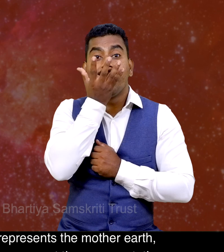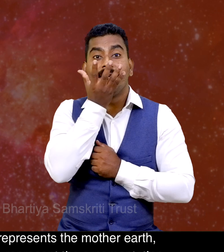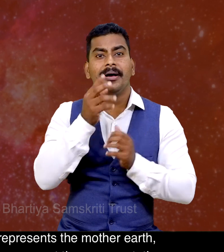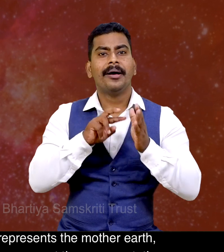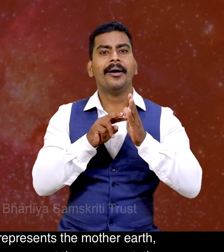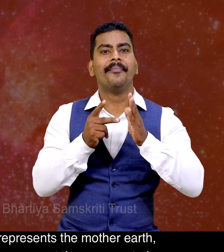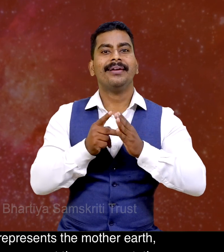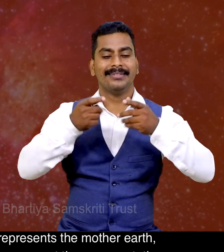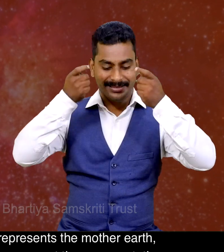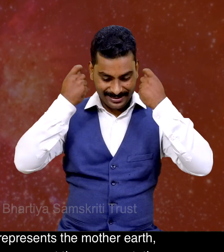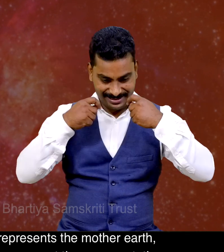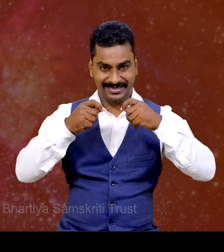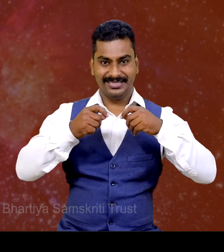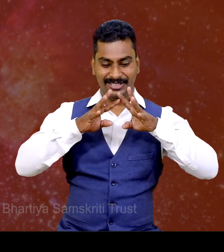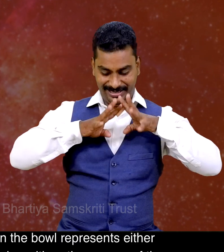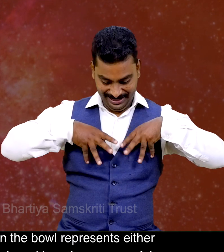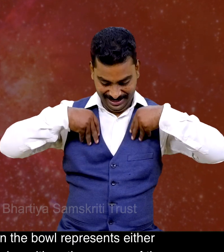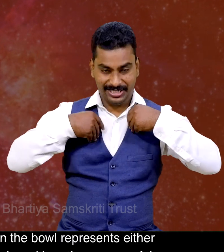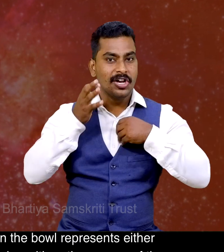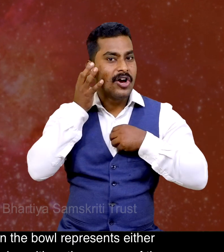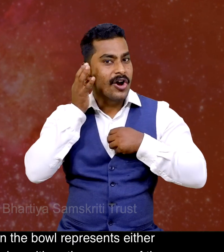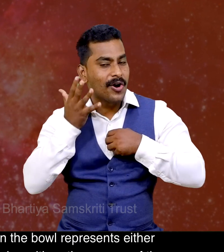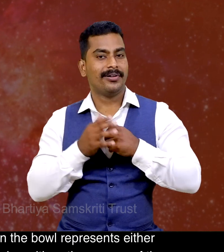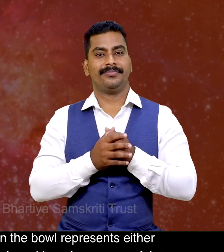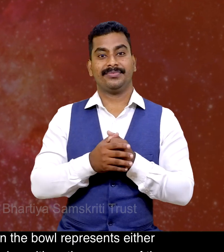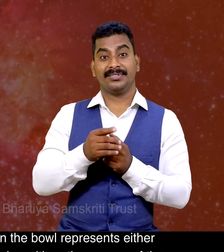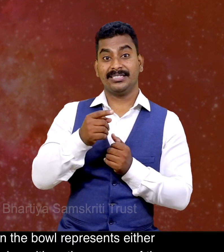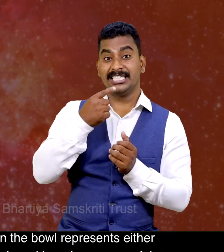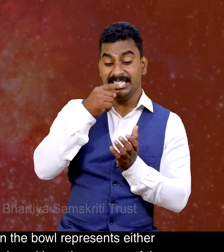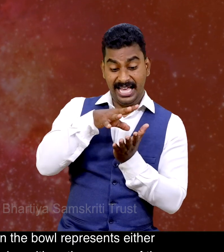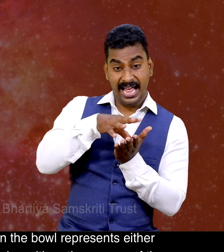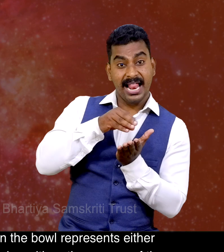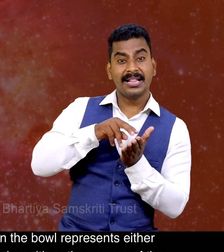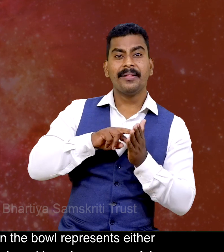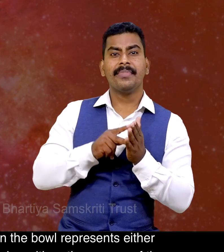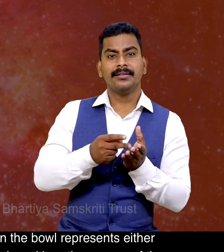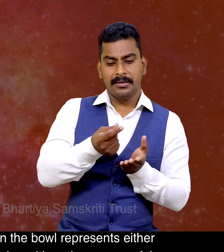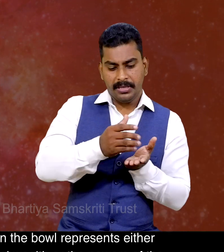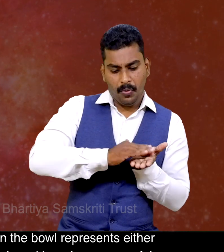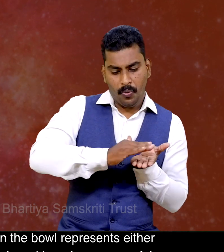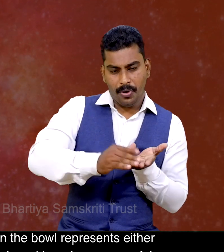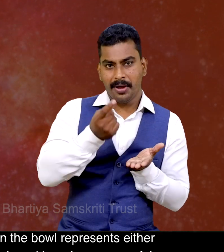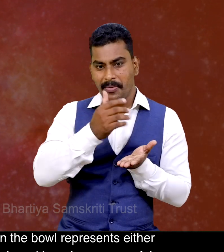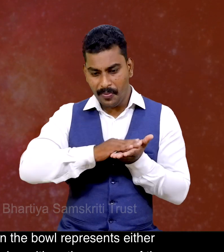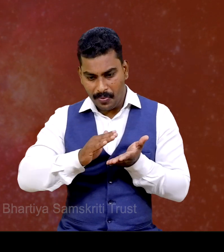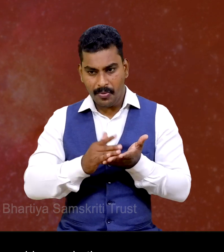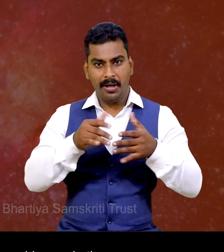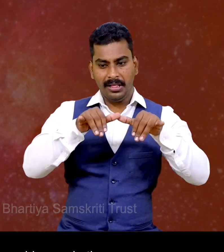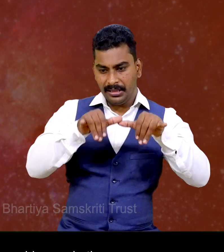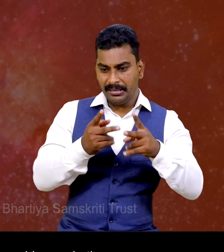the ornamentation. The rice in the bowl represents either the material wealth or the powers of the goddess